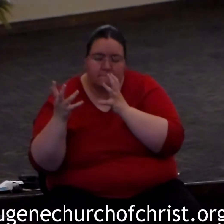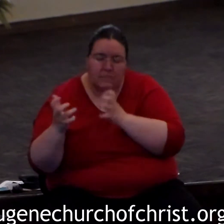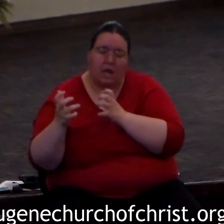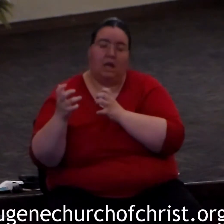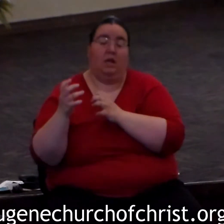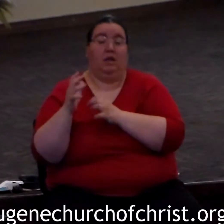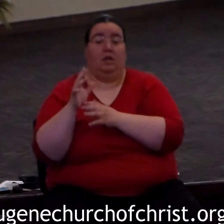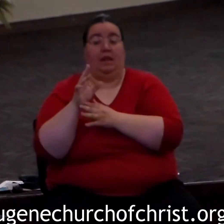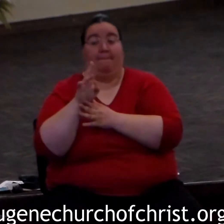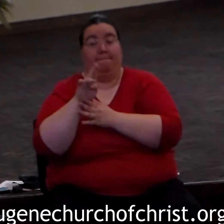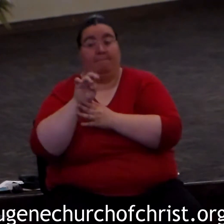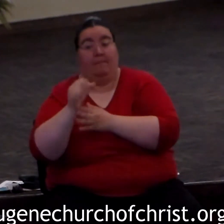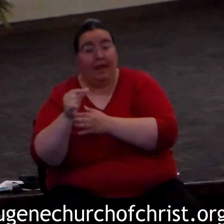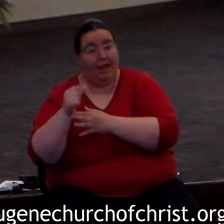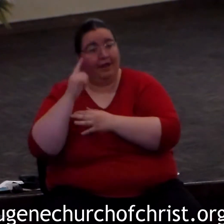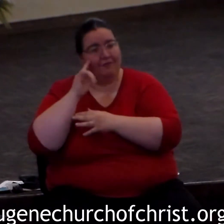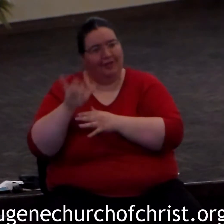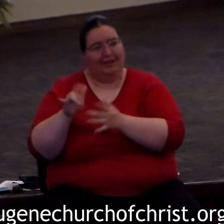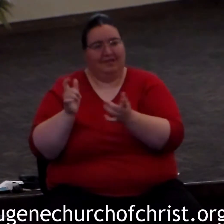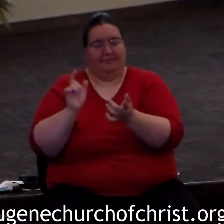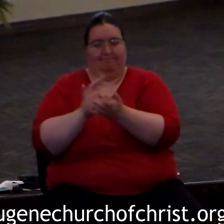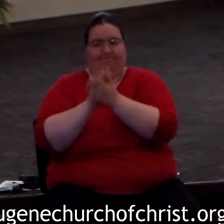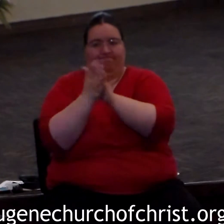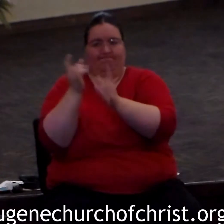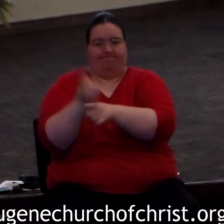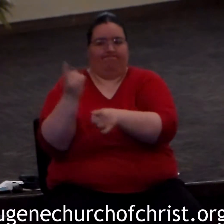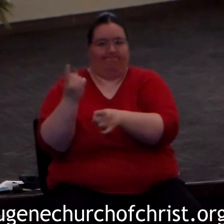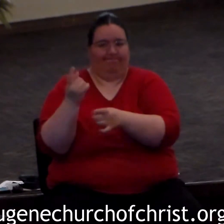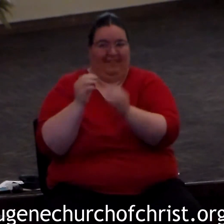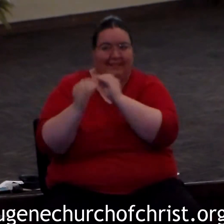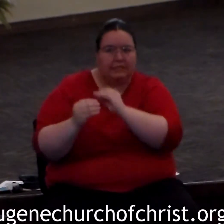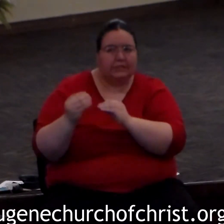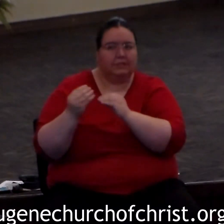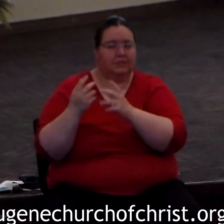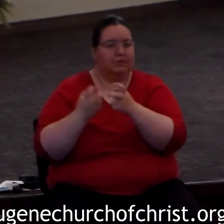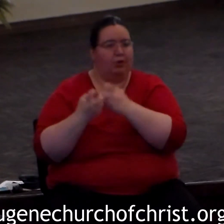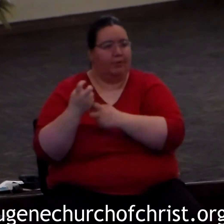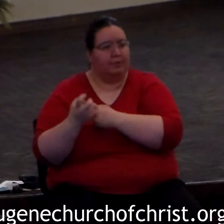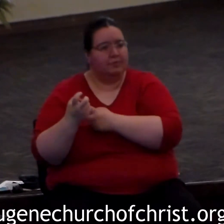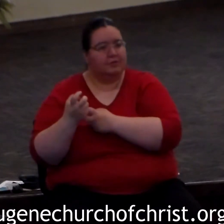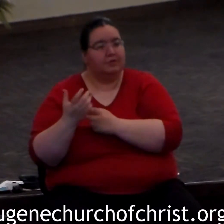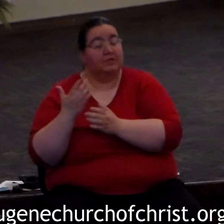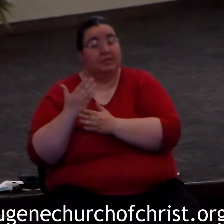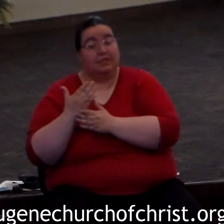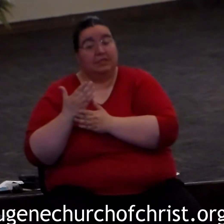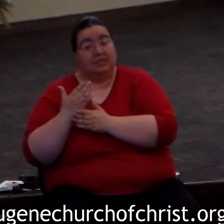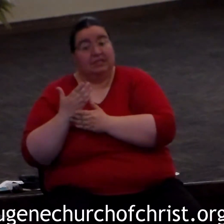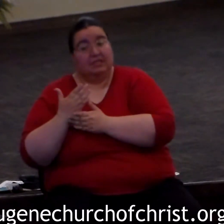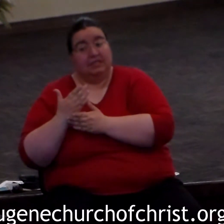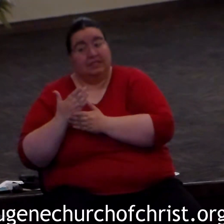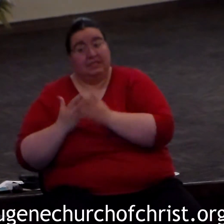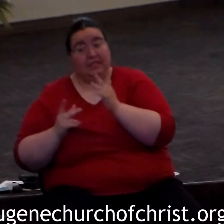They beg for this to be made right. There are people who have found themselves on the side of the road with the blue lights behind